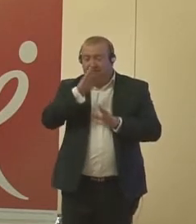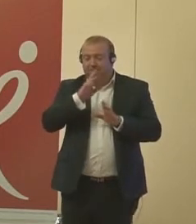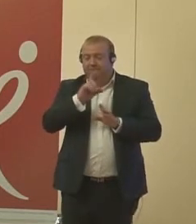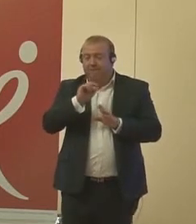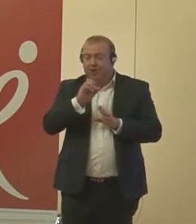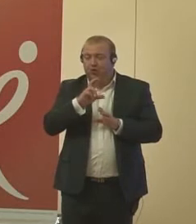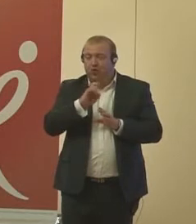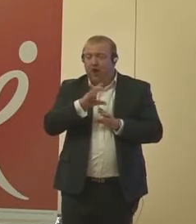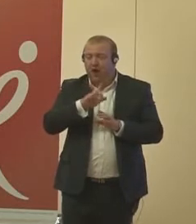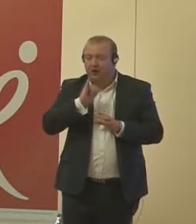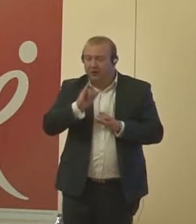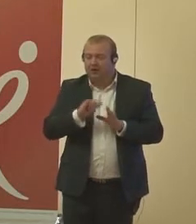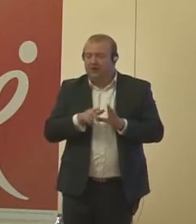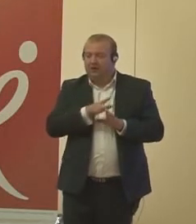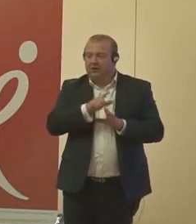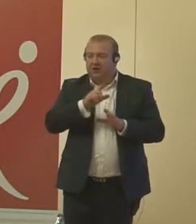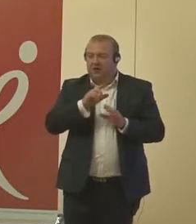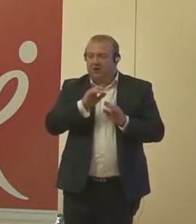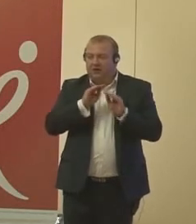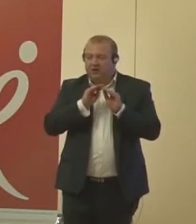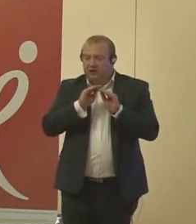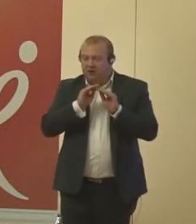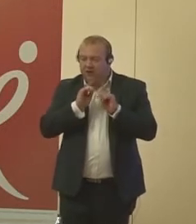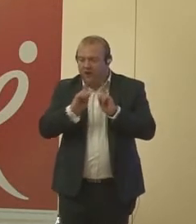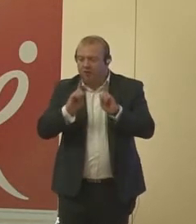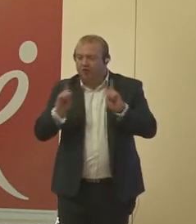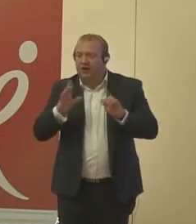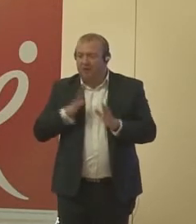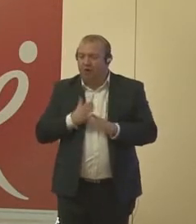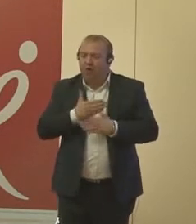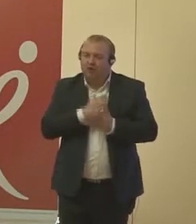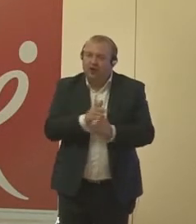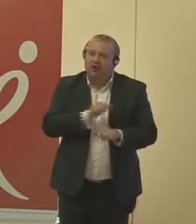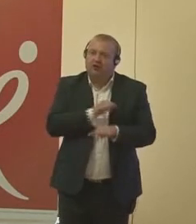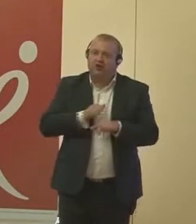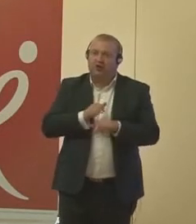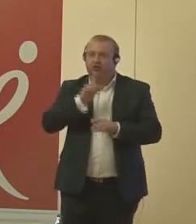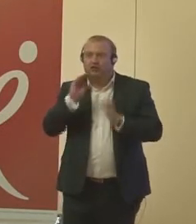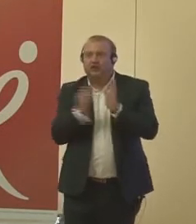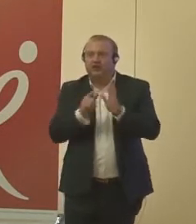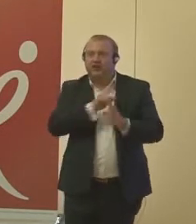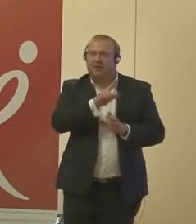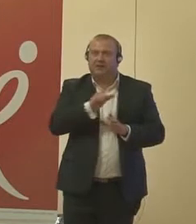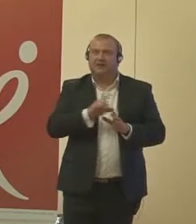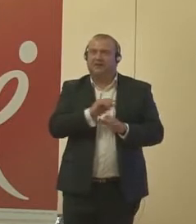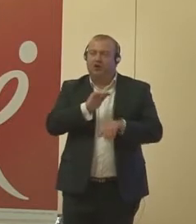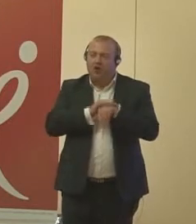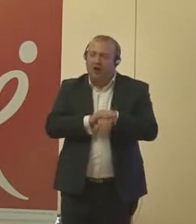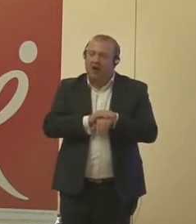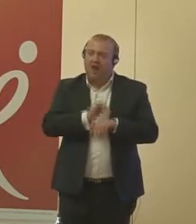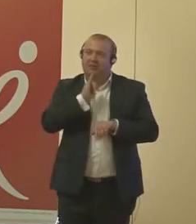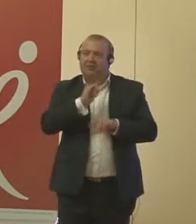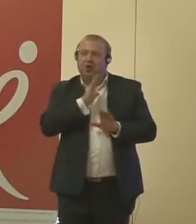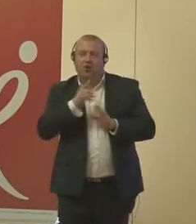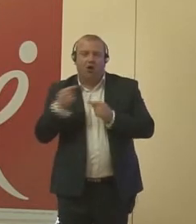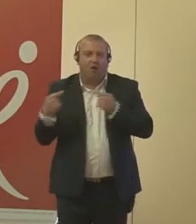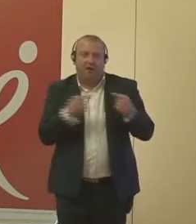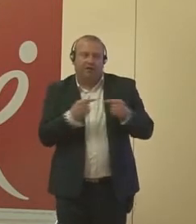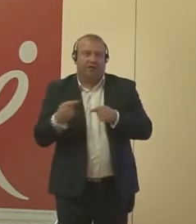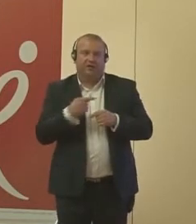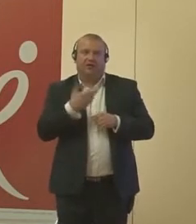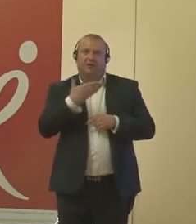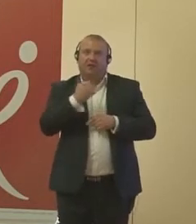see in the second part of the video is a young adolescent girl using the system, but from a hospital bed, because she's in